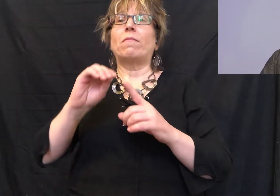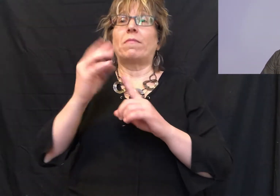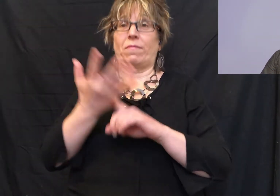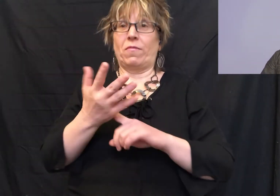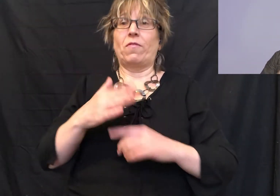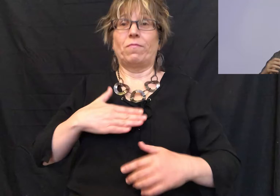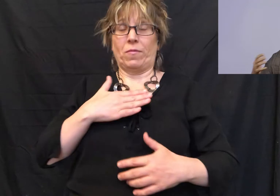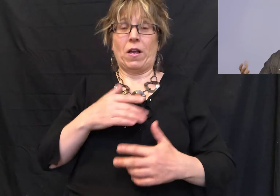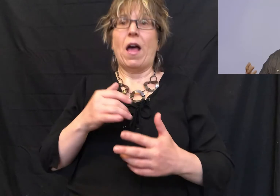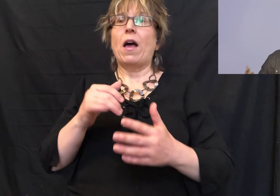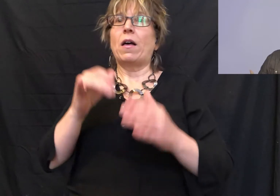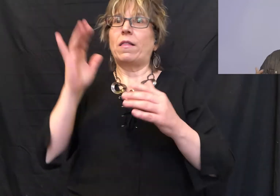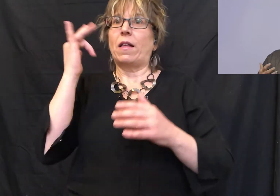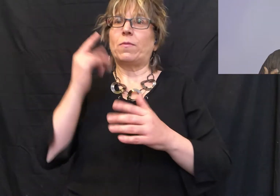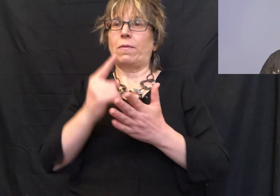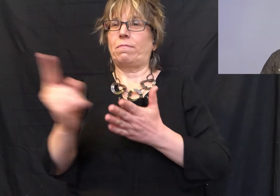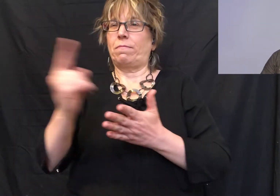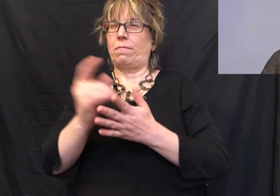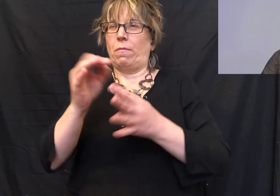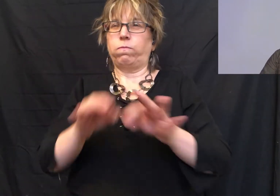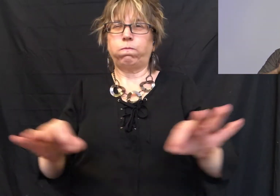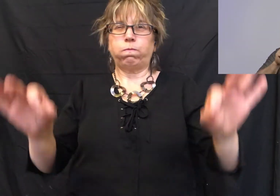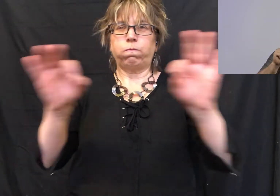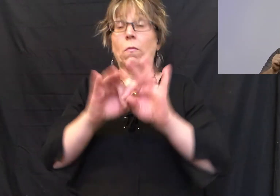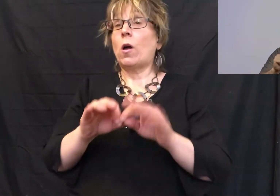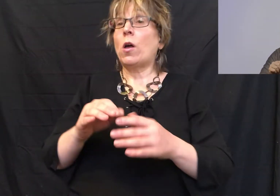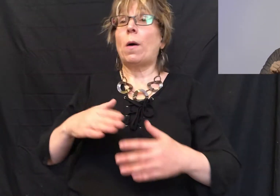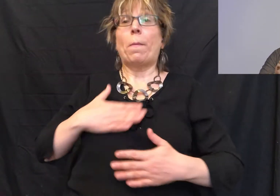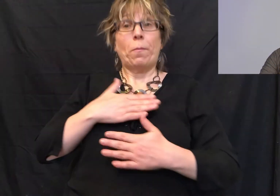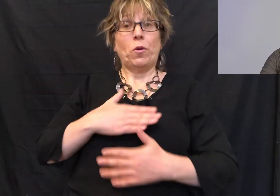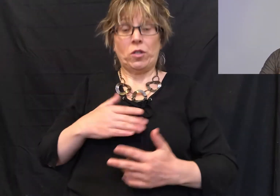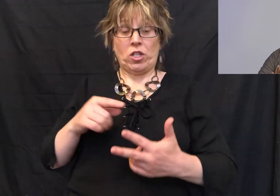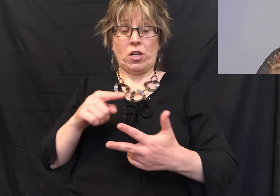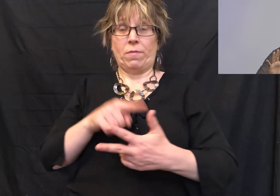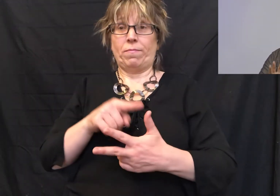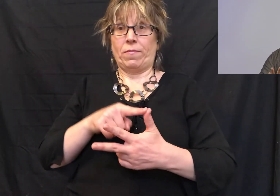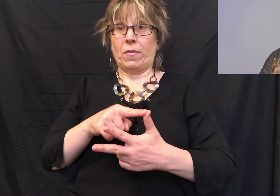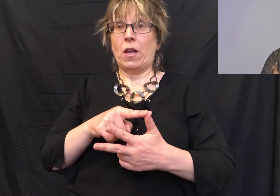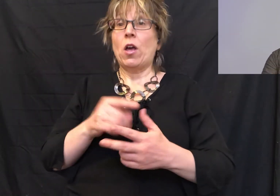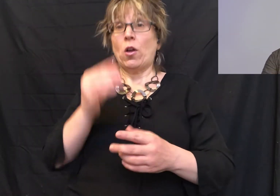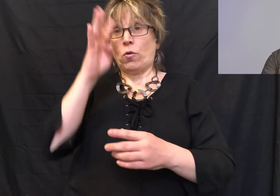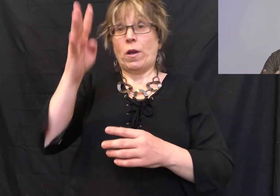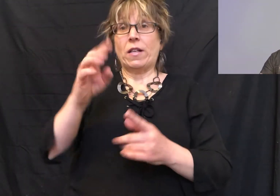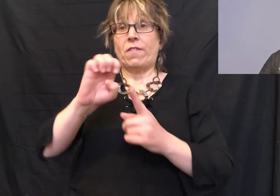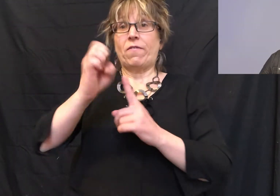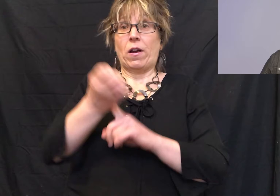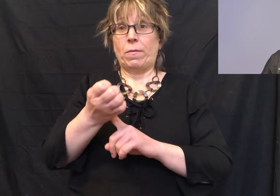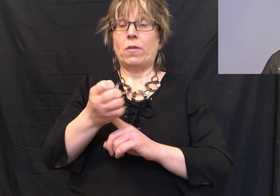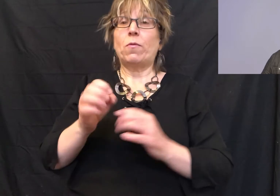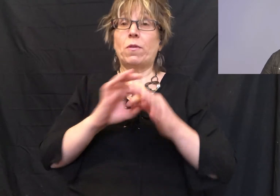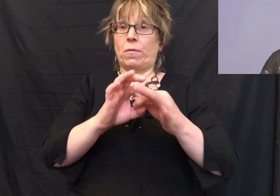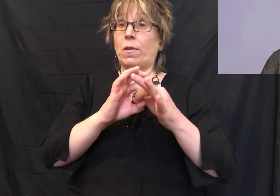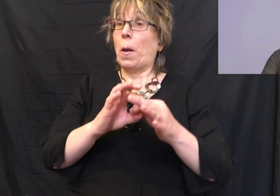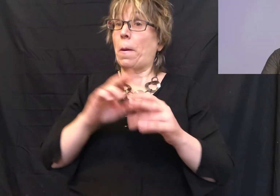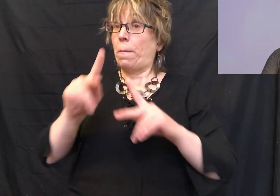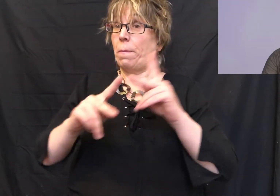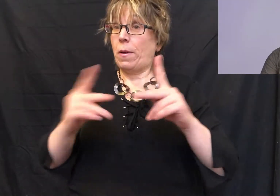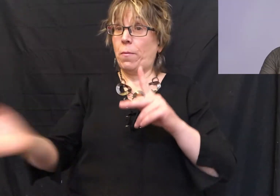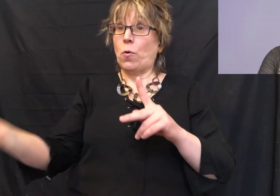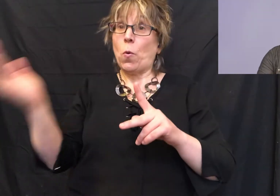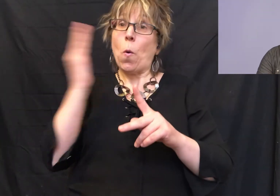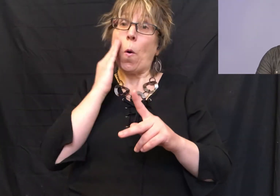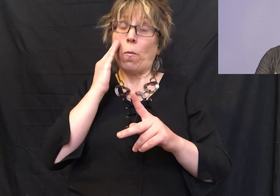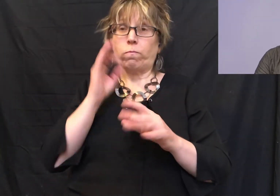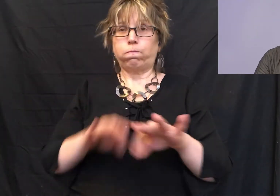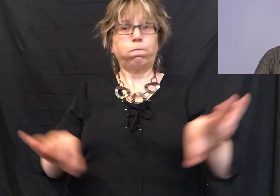relationships. That's why last week mattered so much. See, appreciation, I'll say it again, creates an environment around your relationships where people know